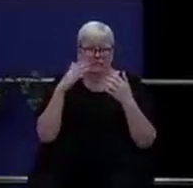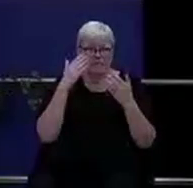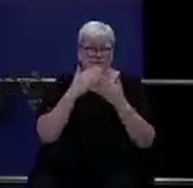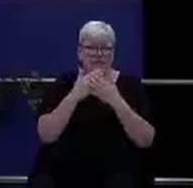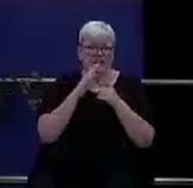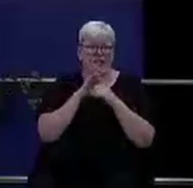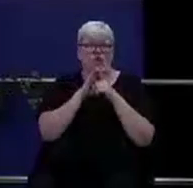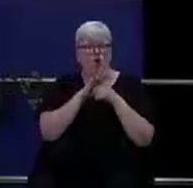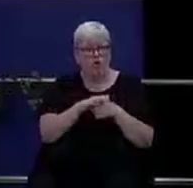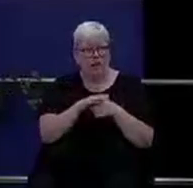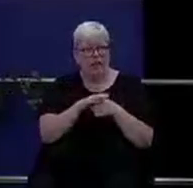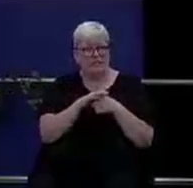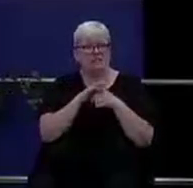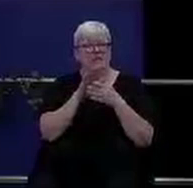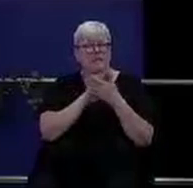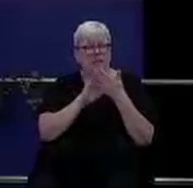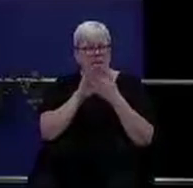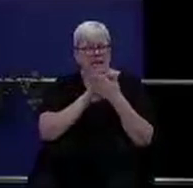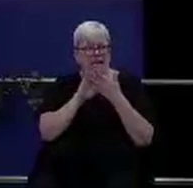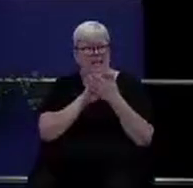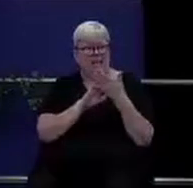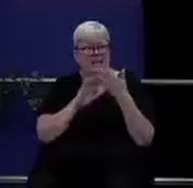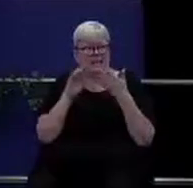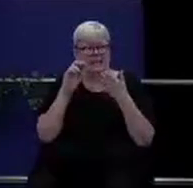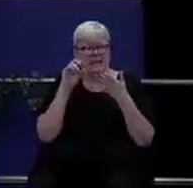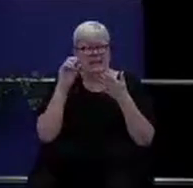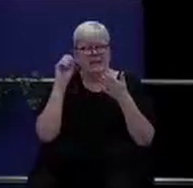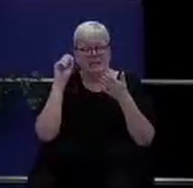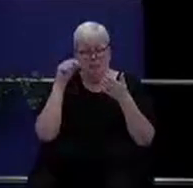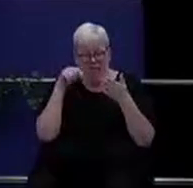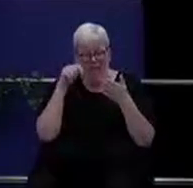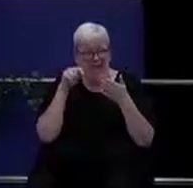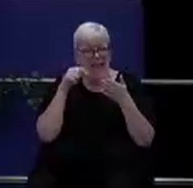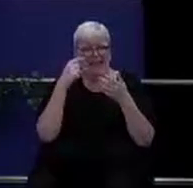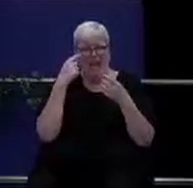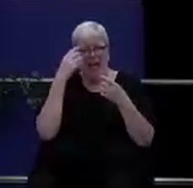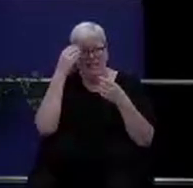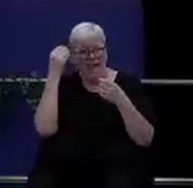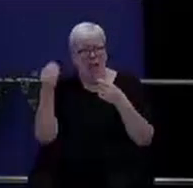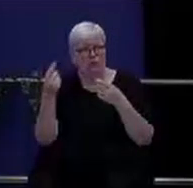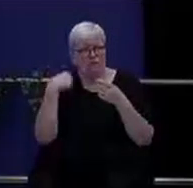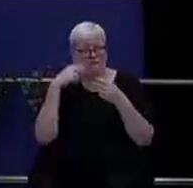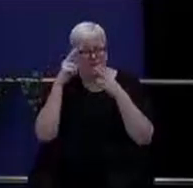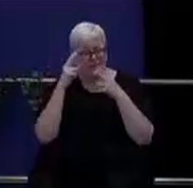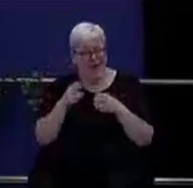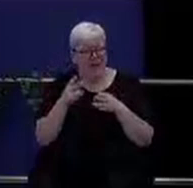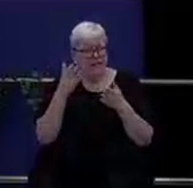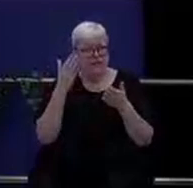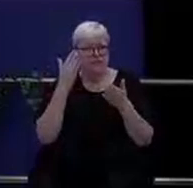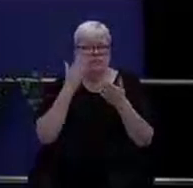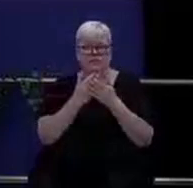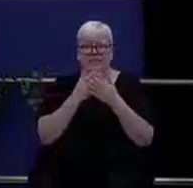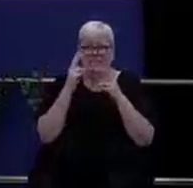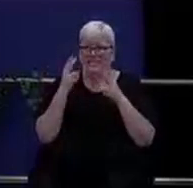conquest, and so that's what they were seen pecking out the eyes of the dead. But that's rather unfair, because like the deaths